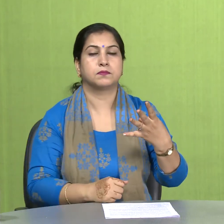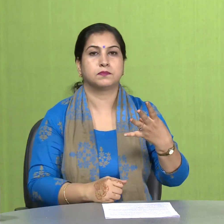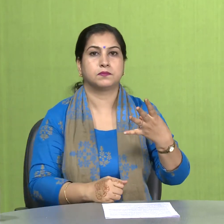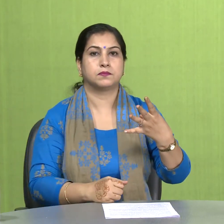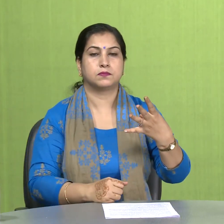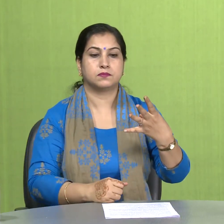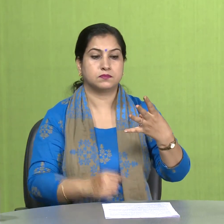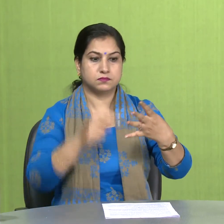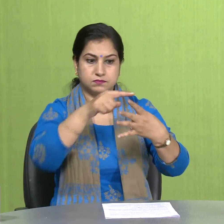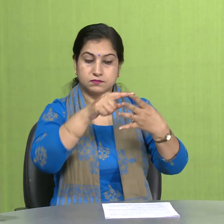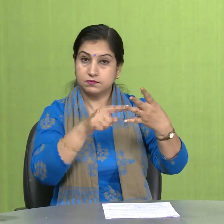What is the answer you have to tell?